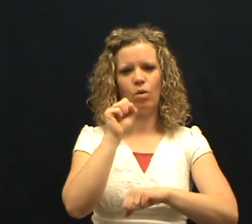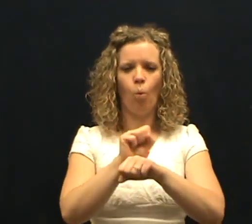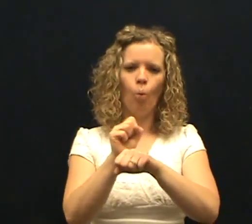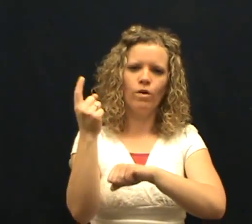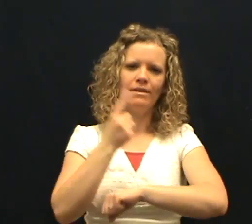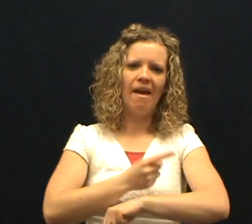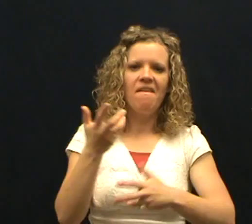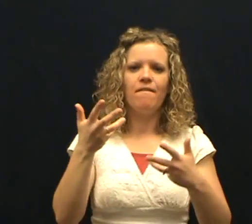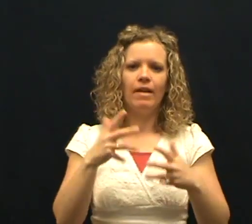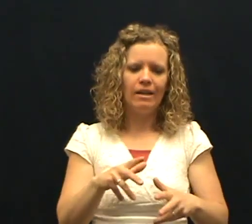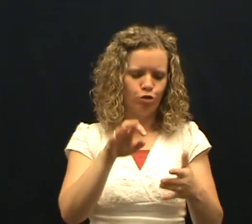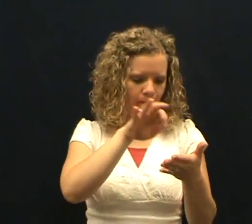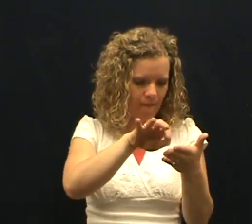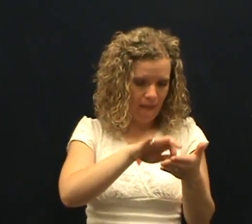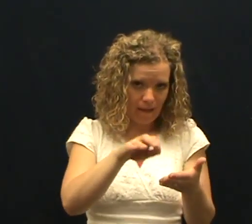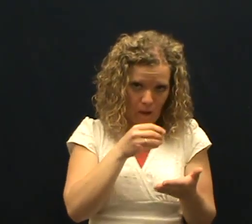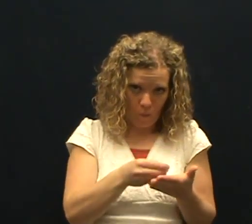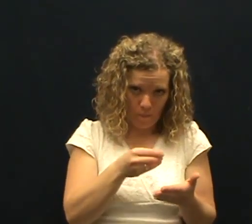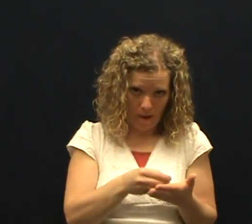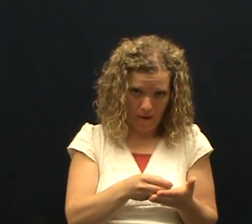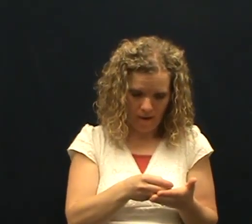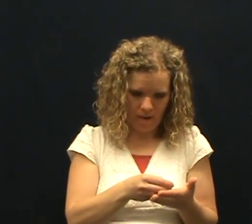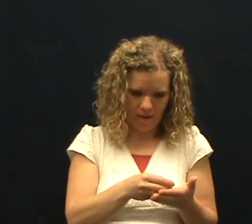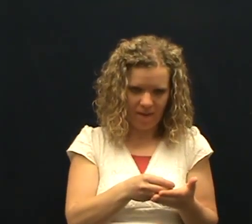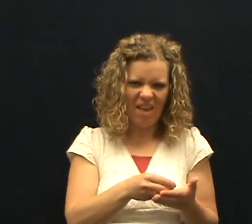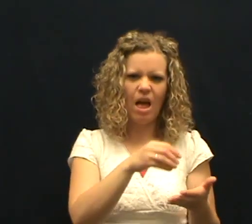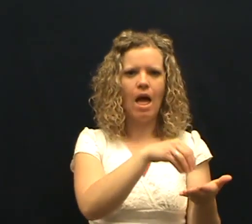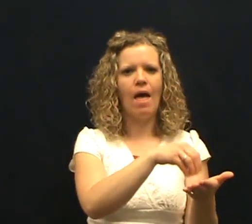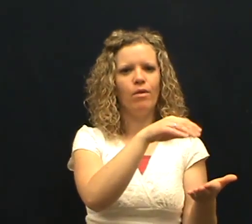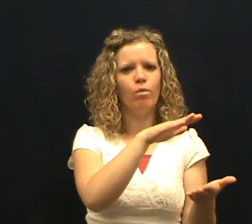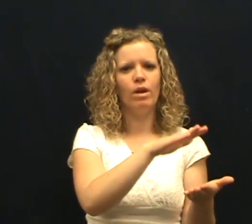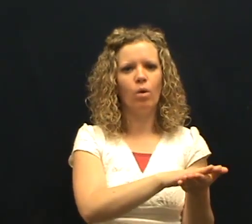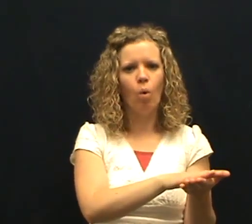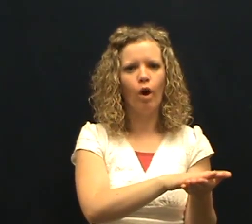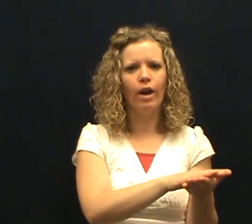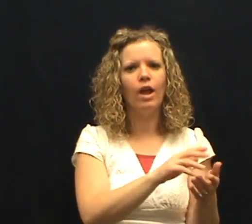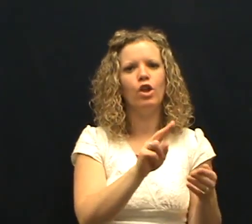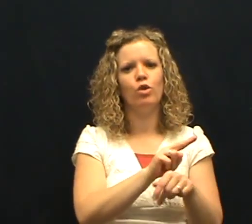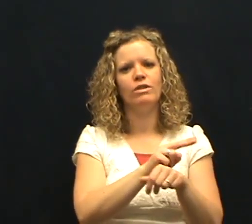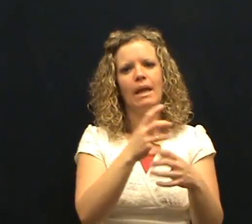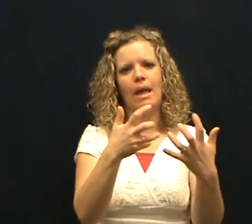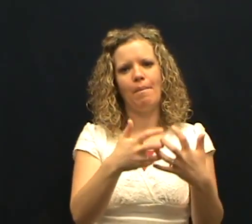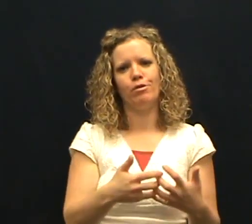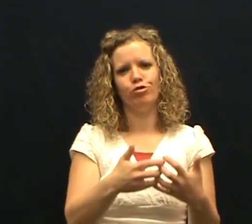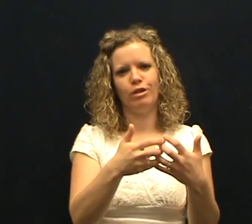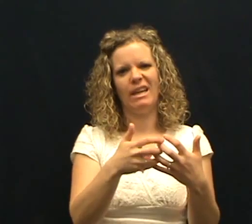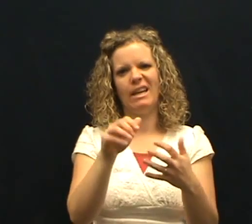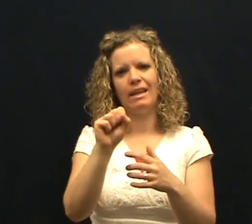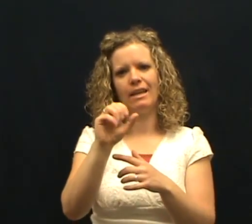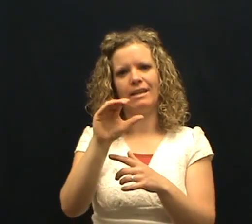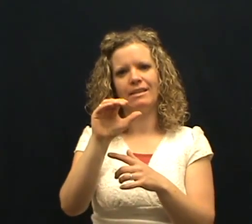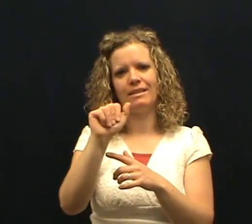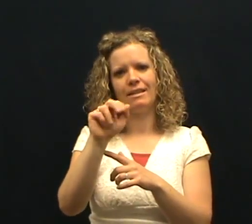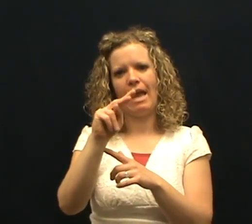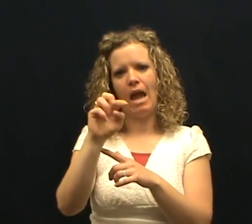of the cash happens through a scanner or a cash register or something like that. So you can always compare what's in the